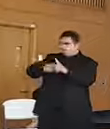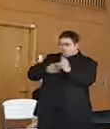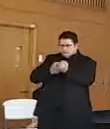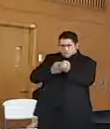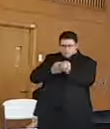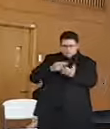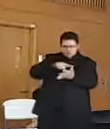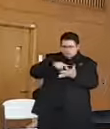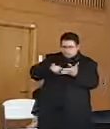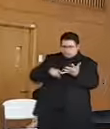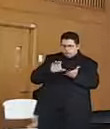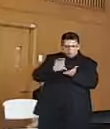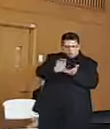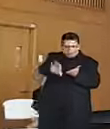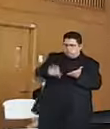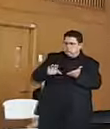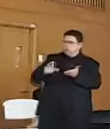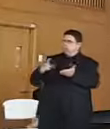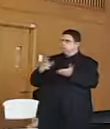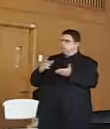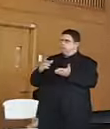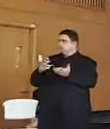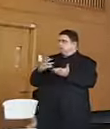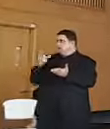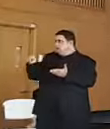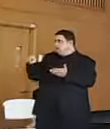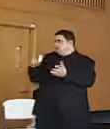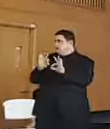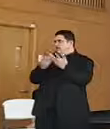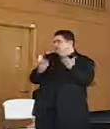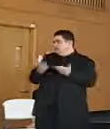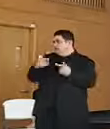needs, humanitarian needs of a family that might struggle.